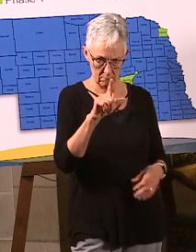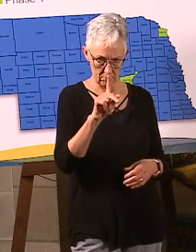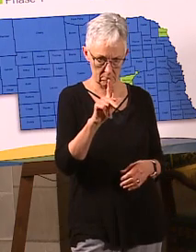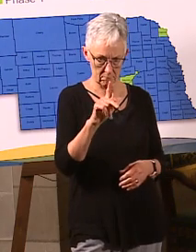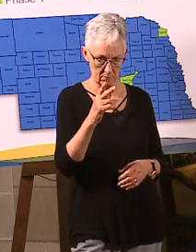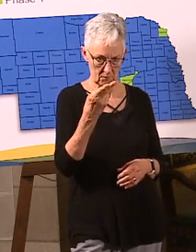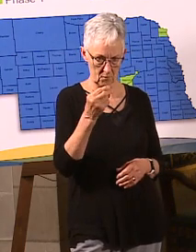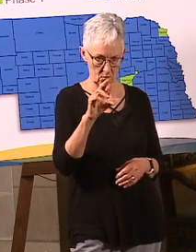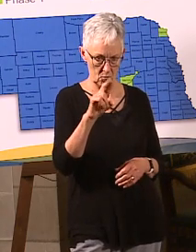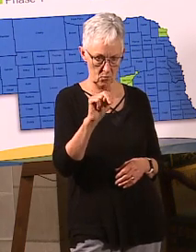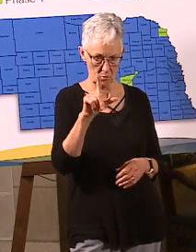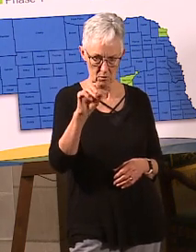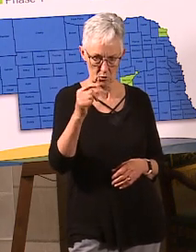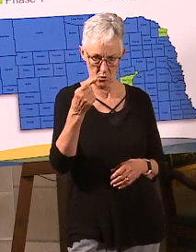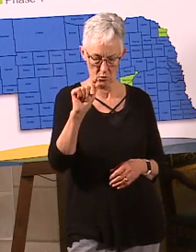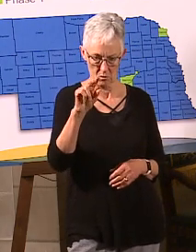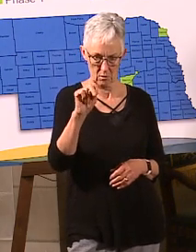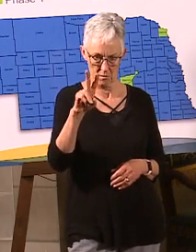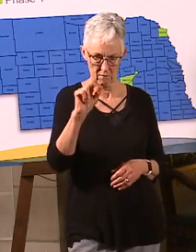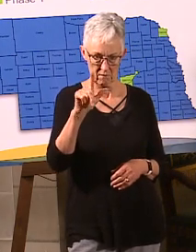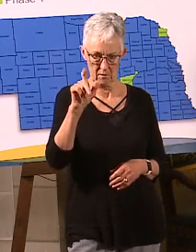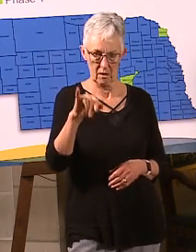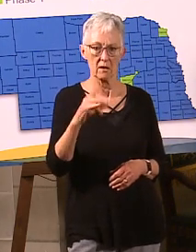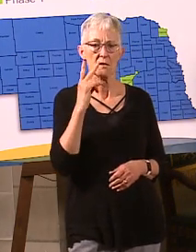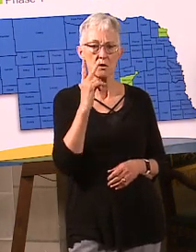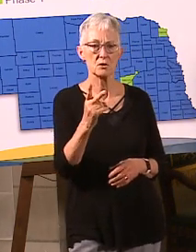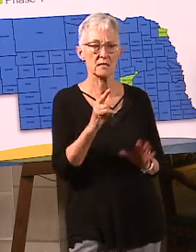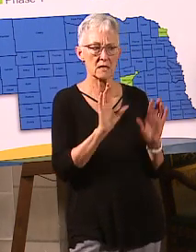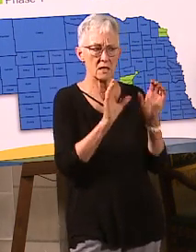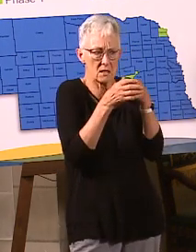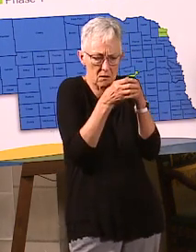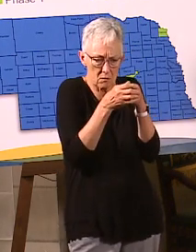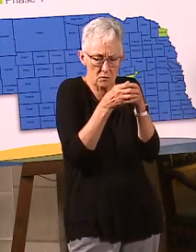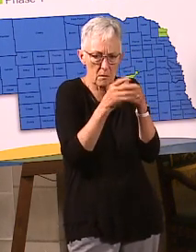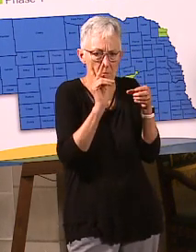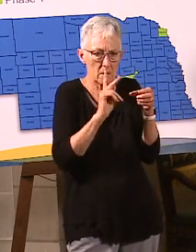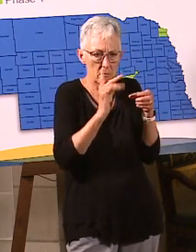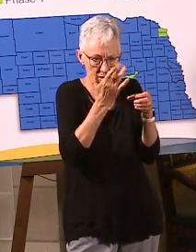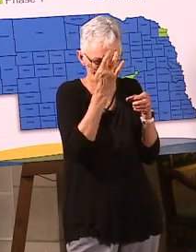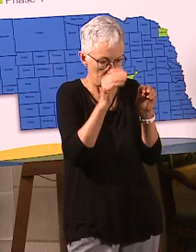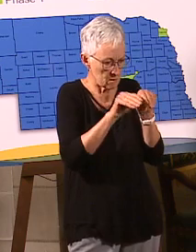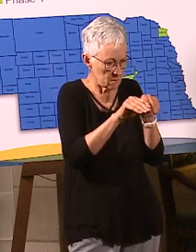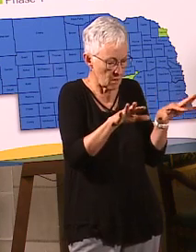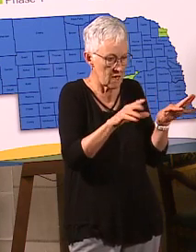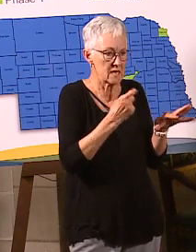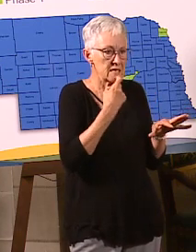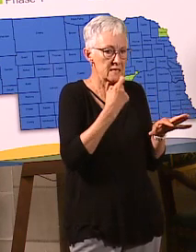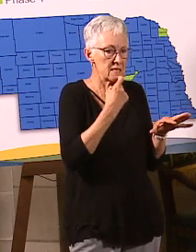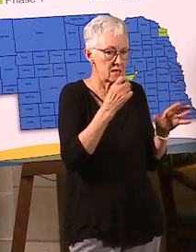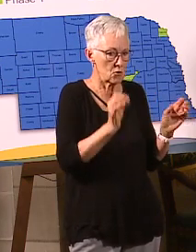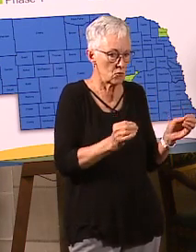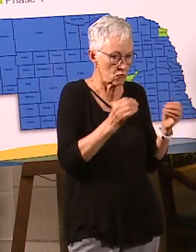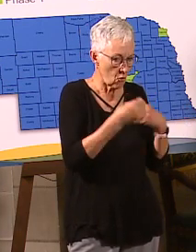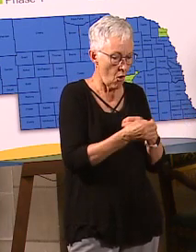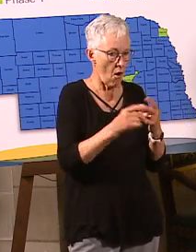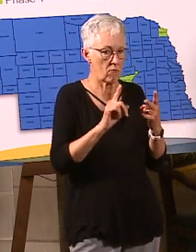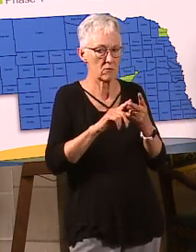Elkhorn Logan Valley is saying that they're seeing clusters around dentist office, gas stations,